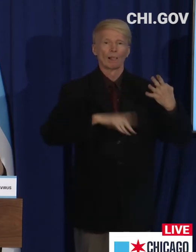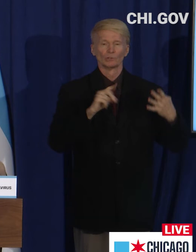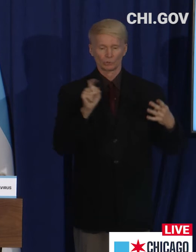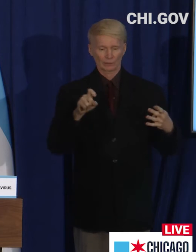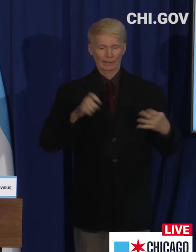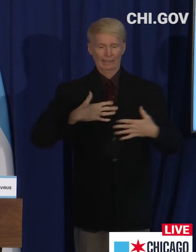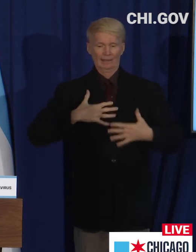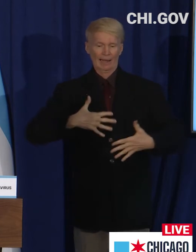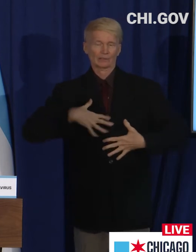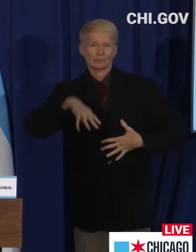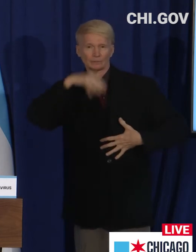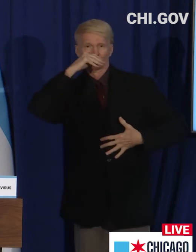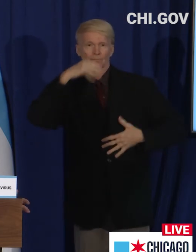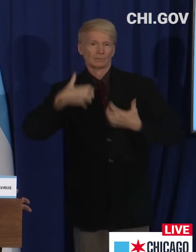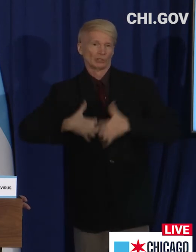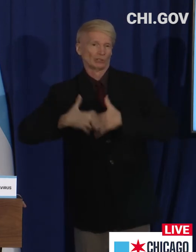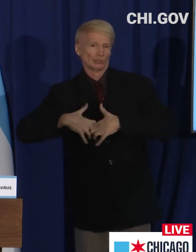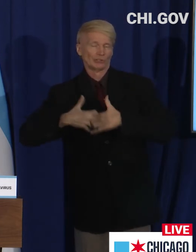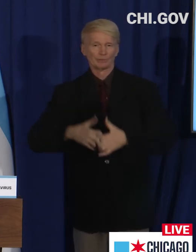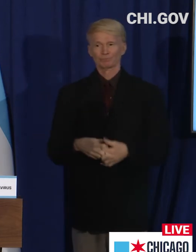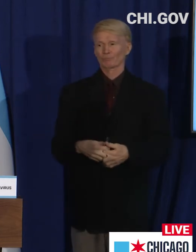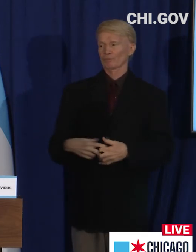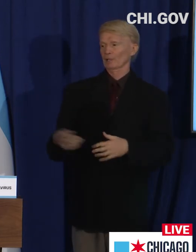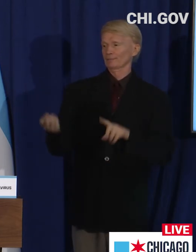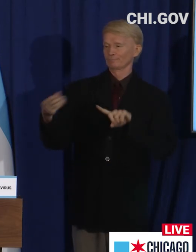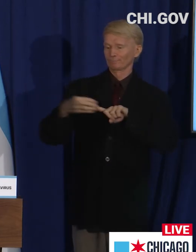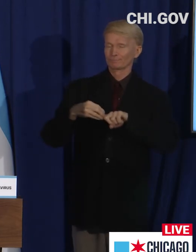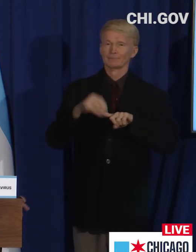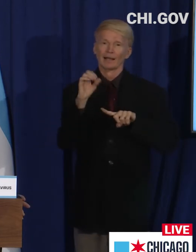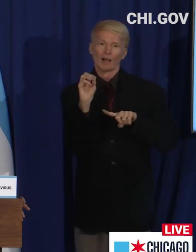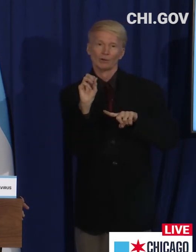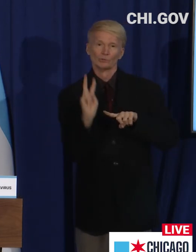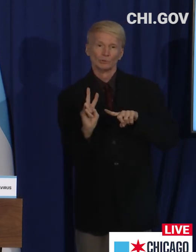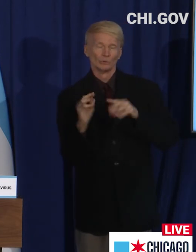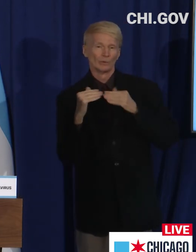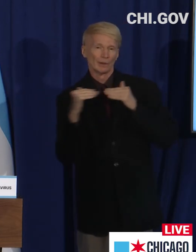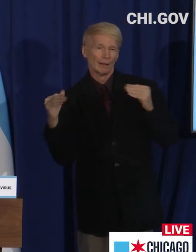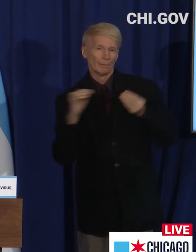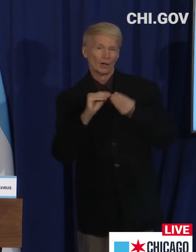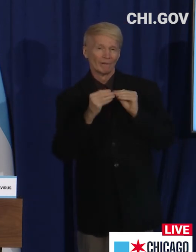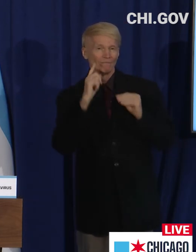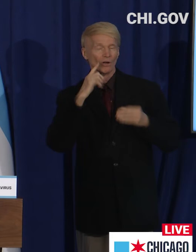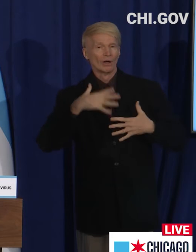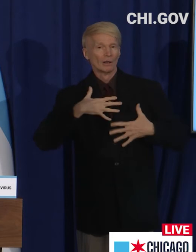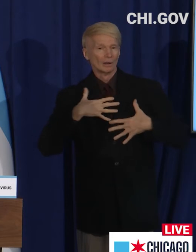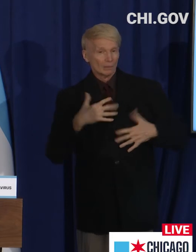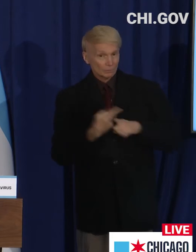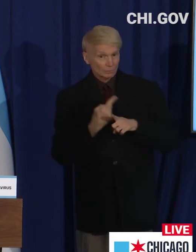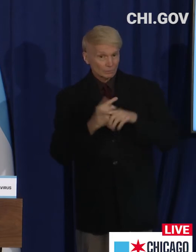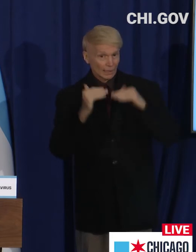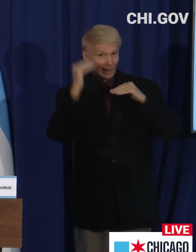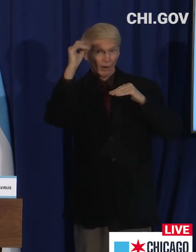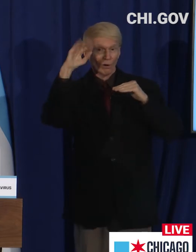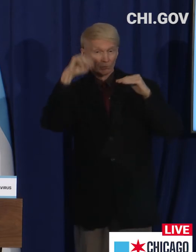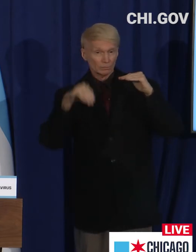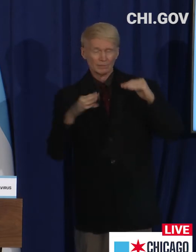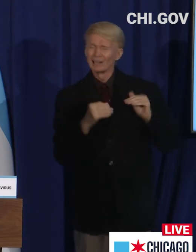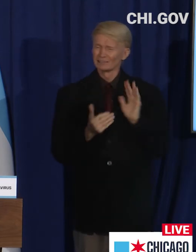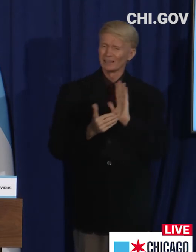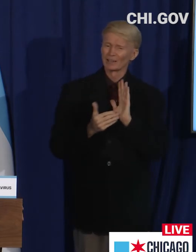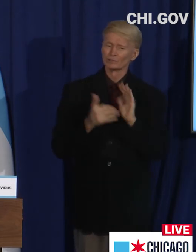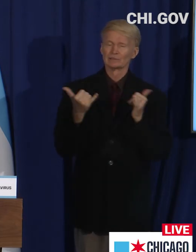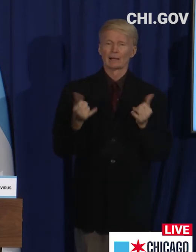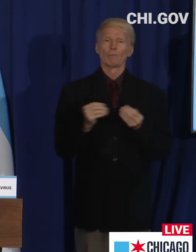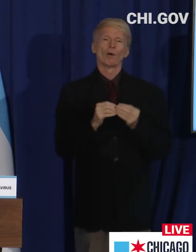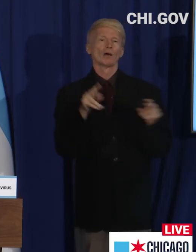use oxygen levels? Sort of some best practices have developed. And frankly, doctors have had a lot of experience at this point in terms of taking